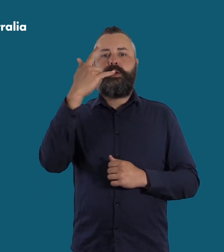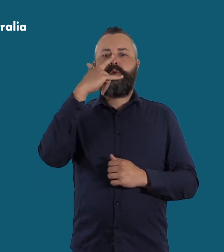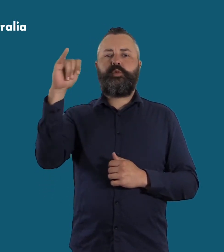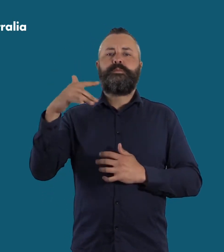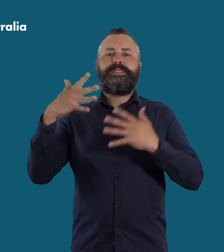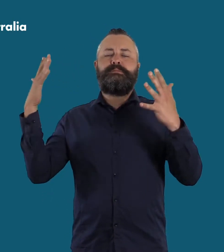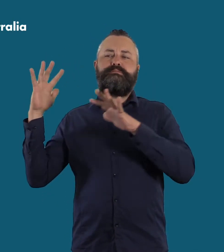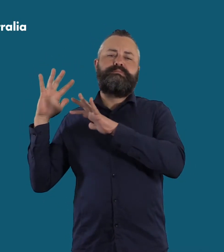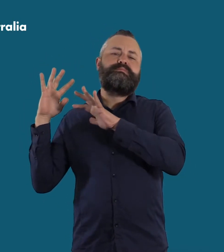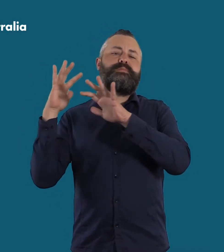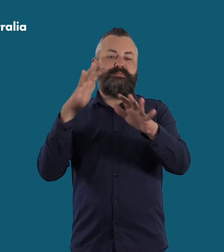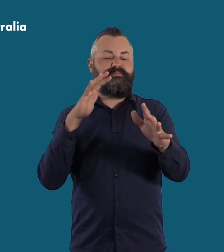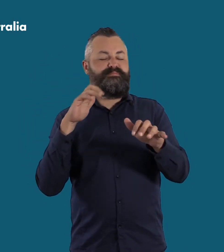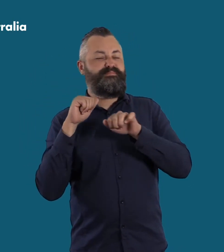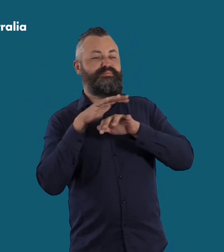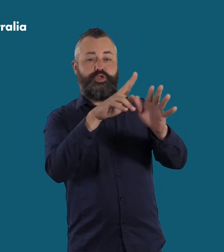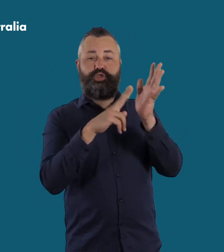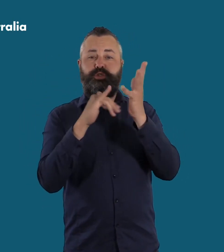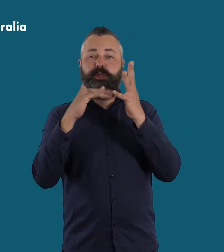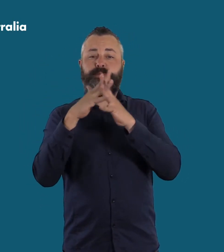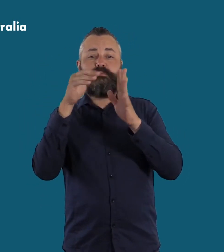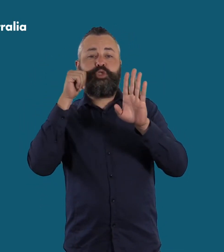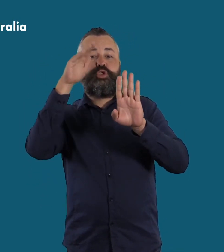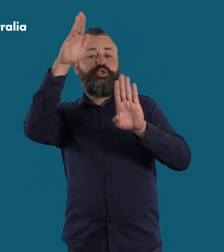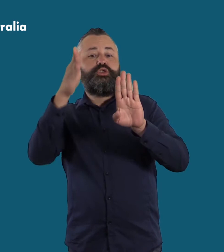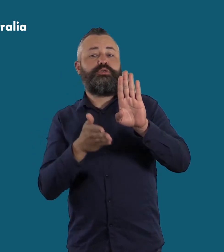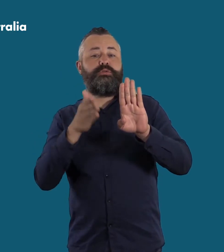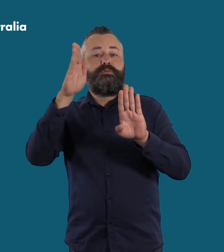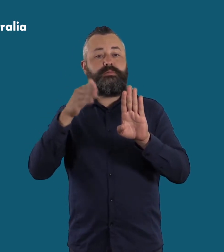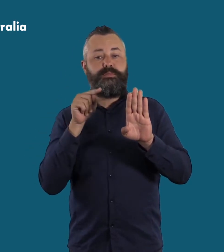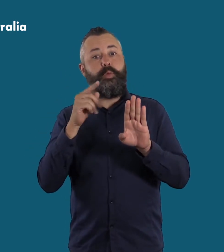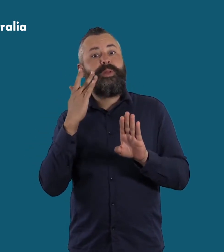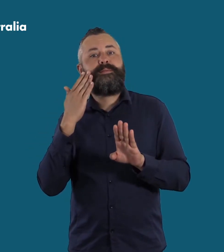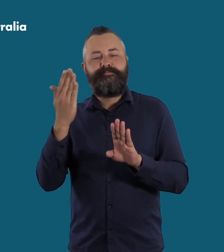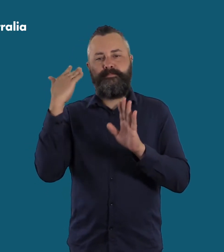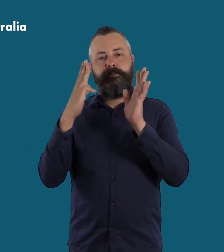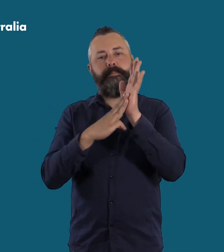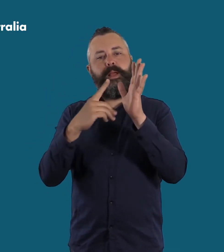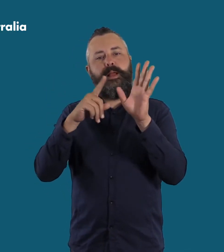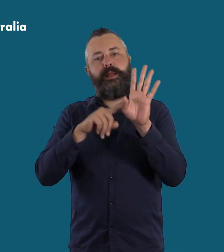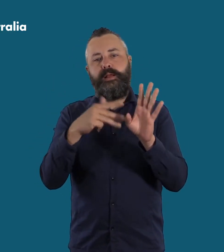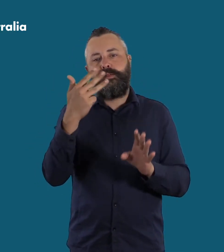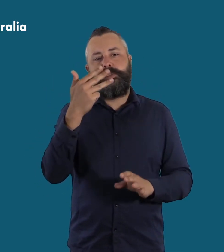The largest tsunami to have affected the New South Wales coast in recent times occurred in May 1960